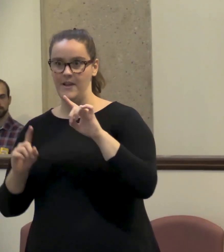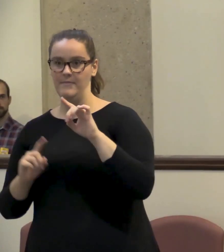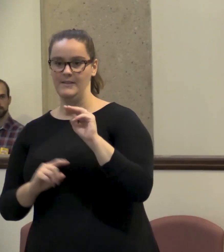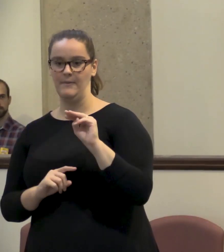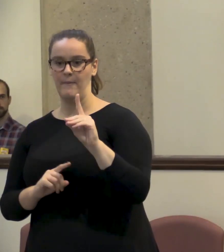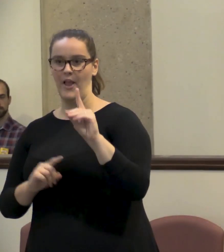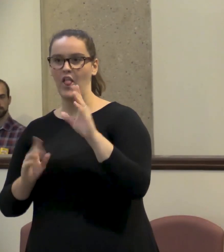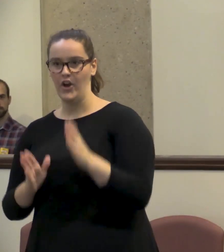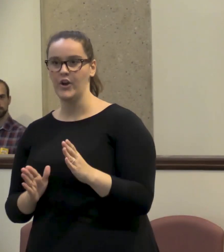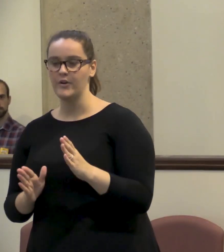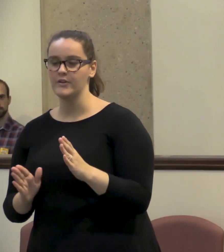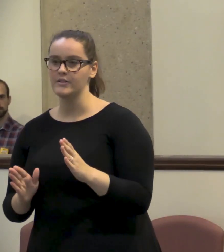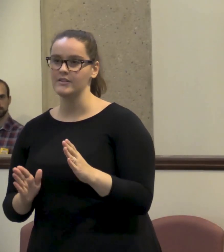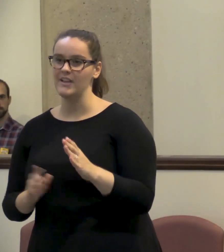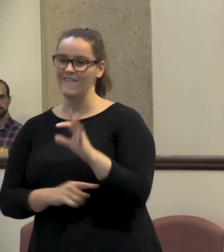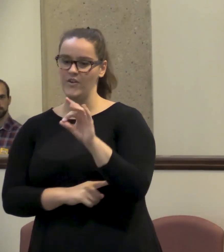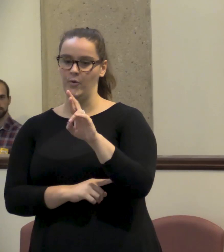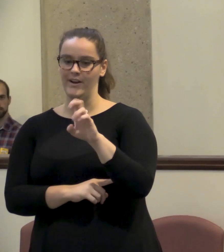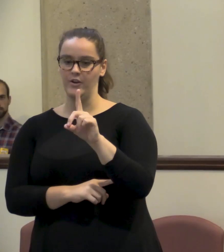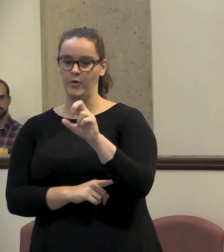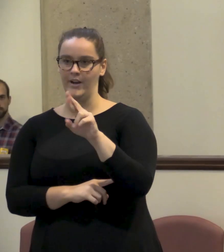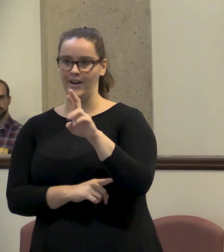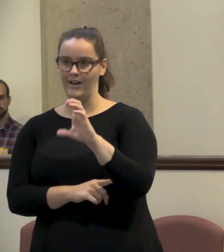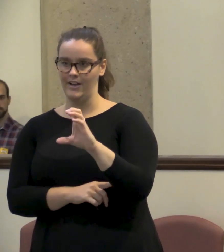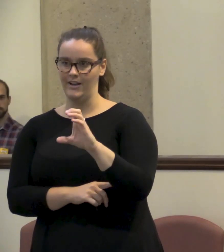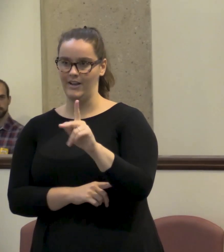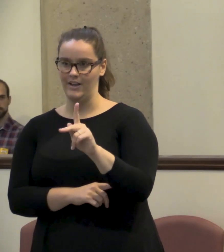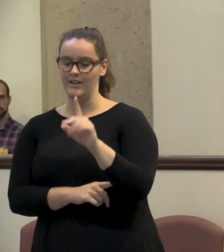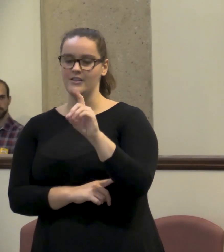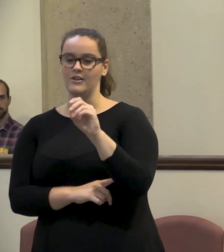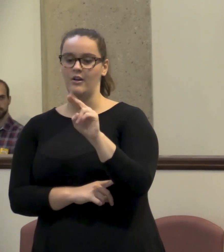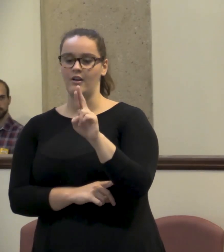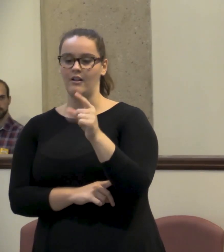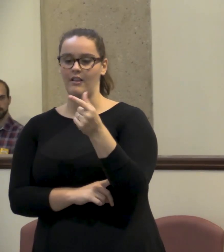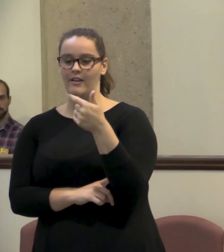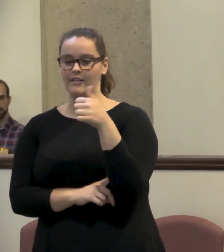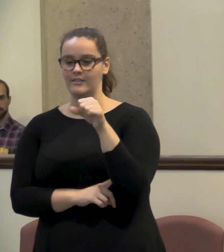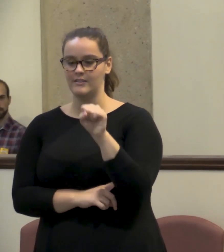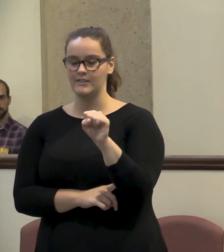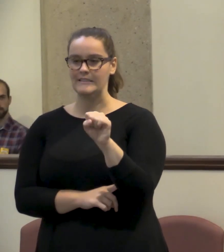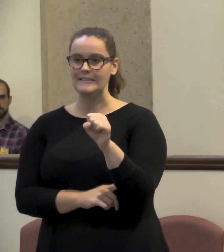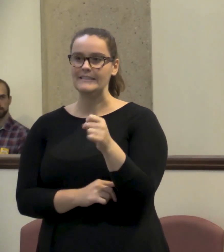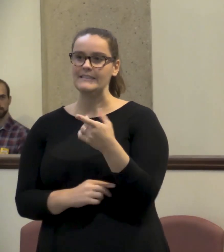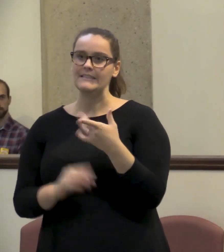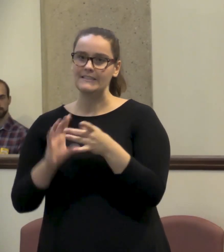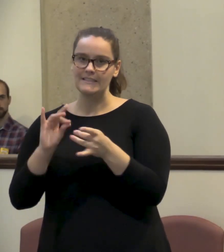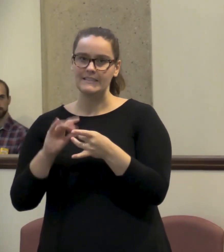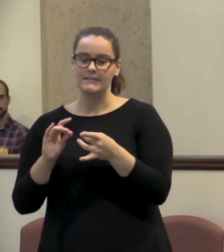Frederick Douglass, once said something that was so profound, which is,